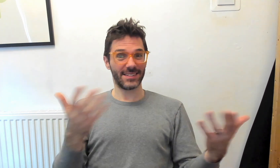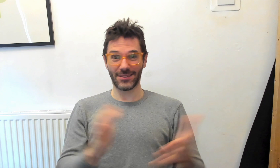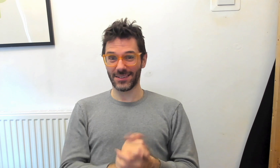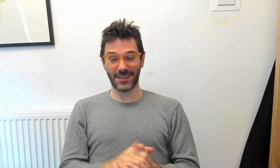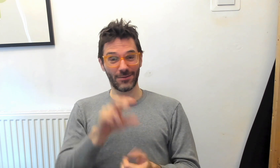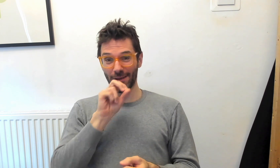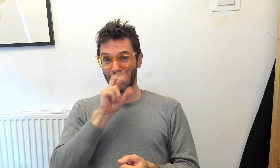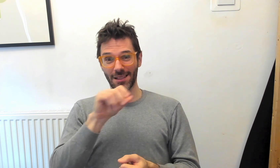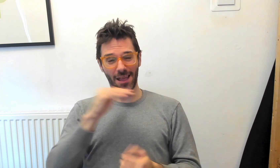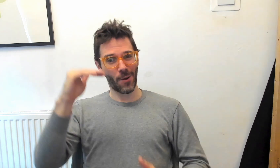Python is much better.